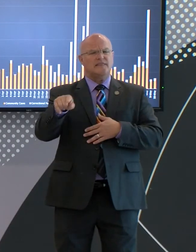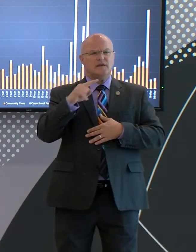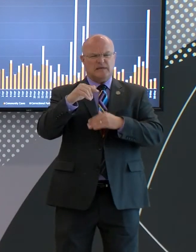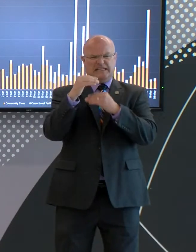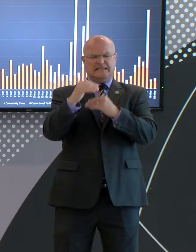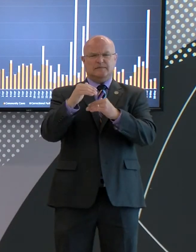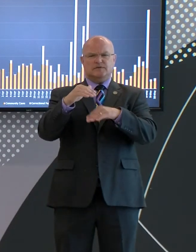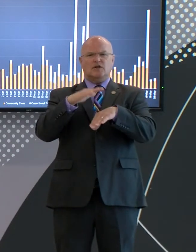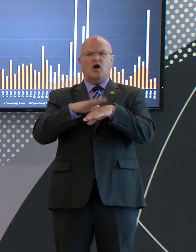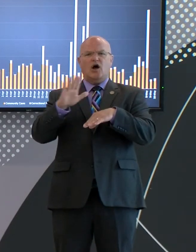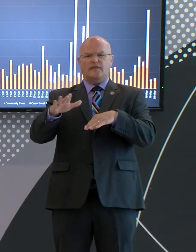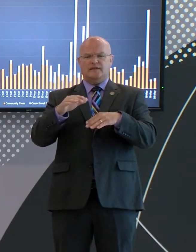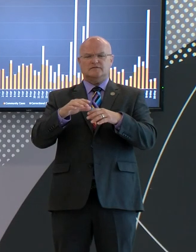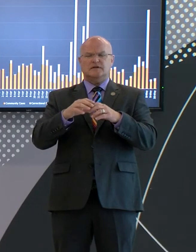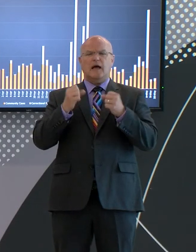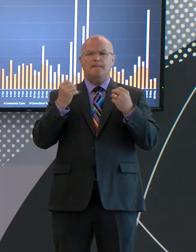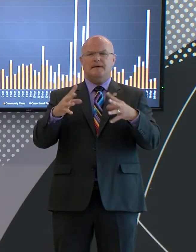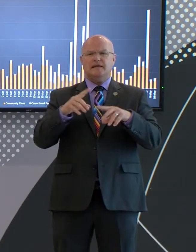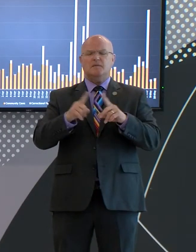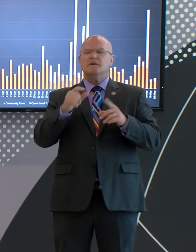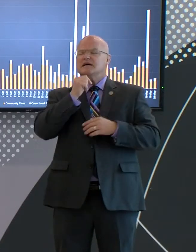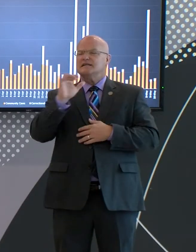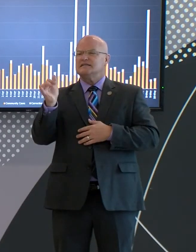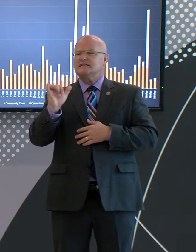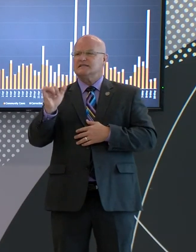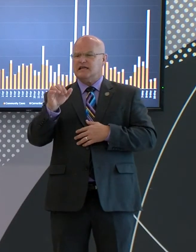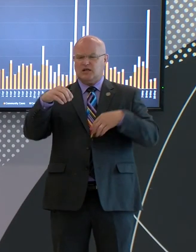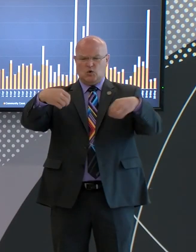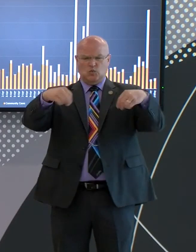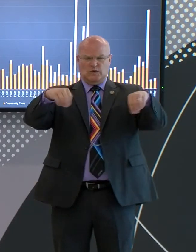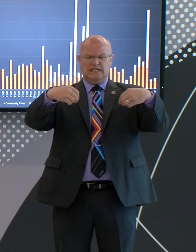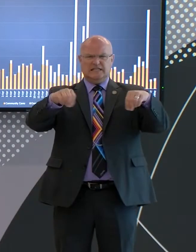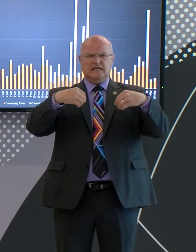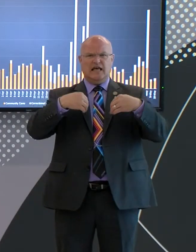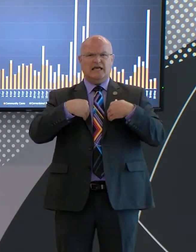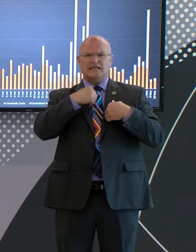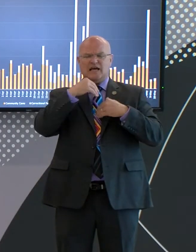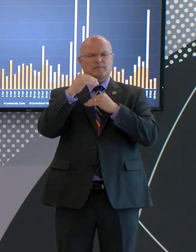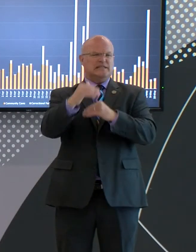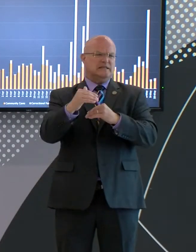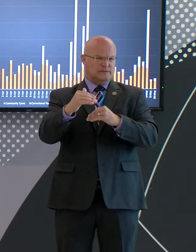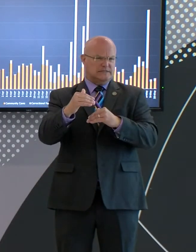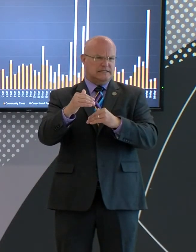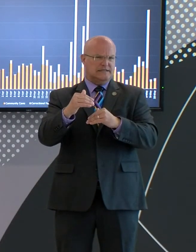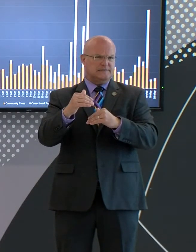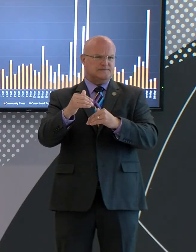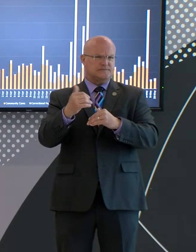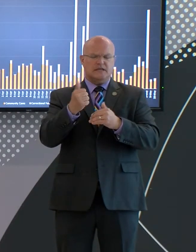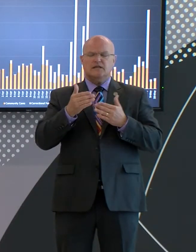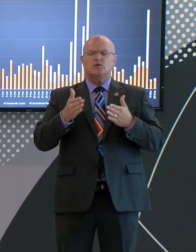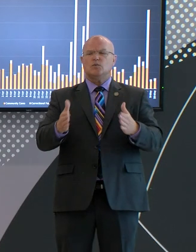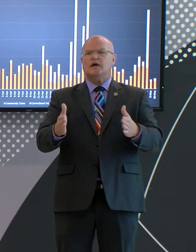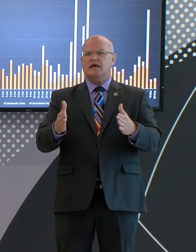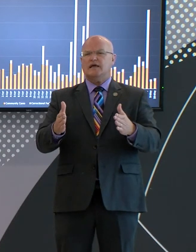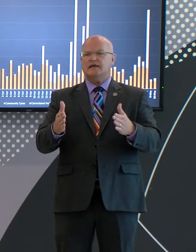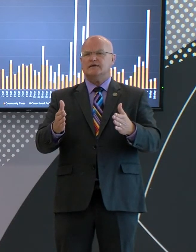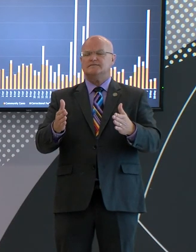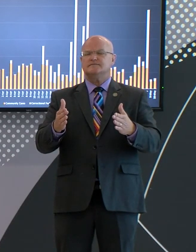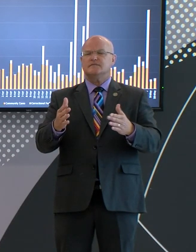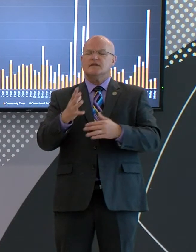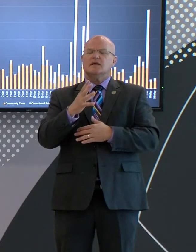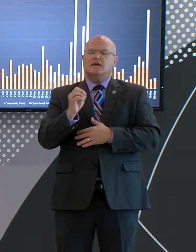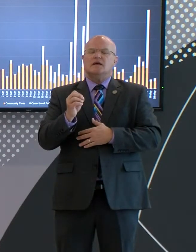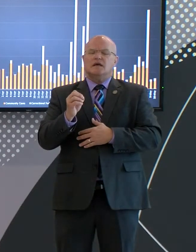being limited on their capacity, but it doesn't seem like retail hasn't been limited in any way, shape, or